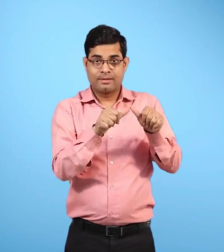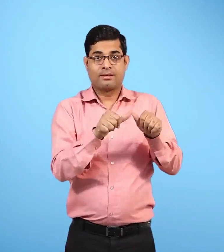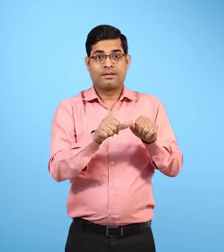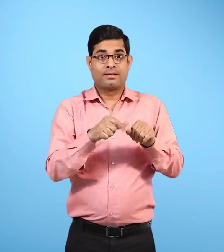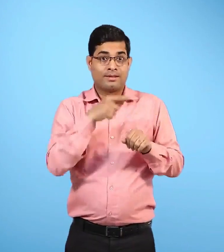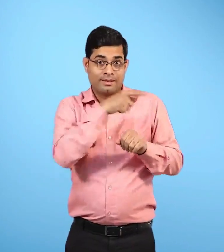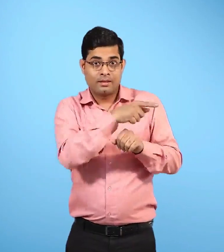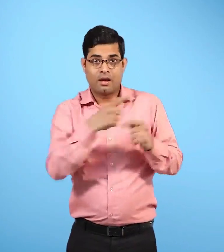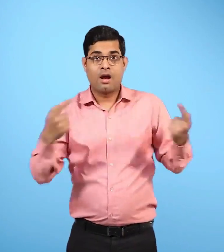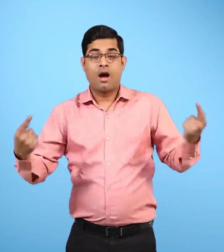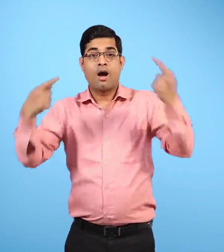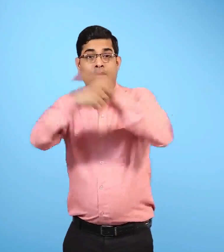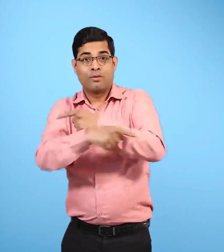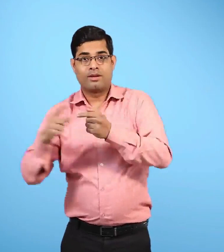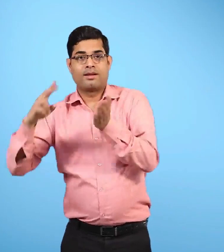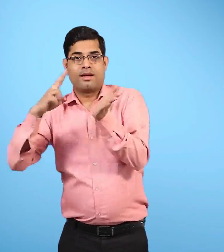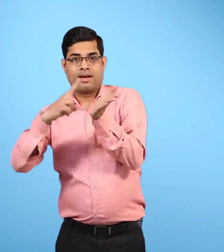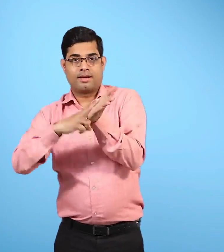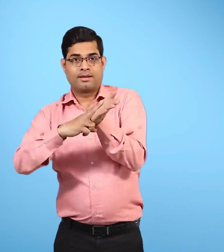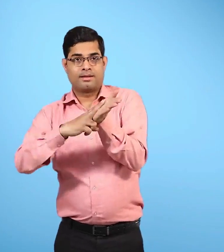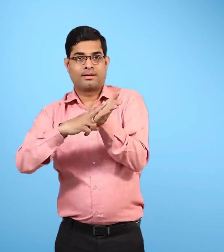is just the opposite of Nirav.